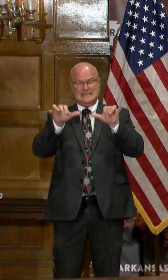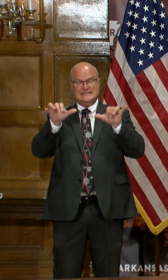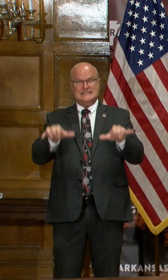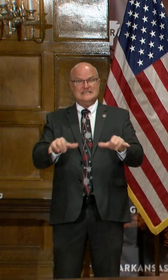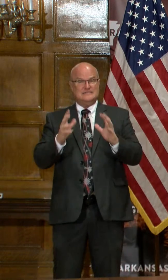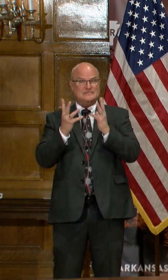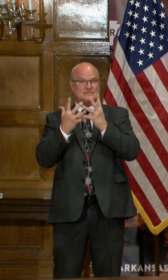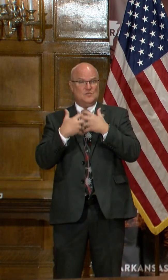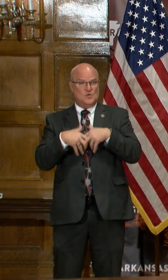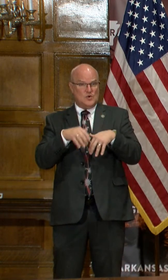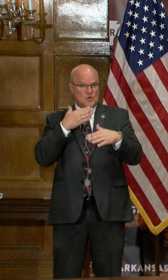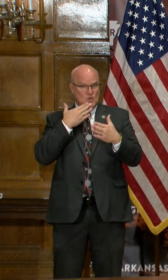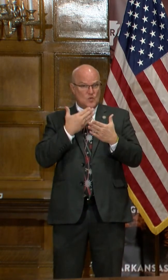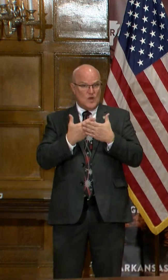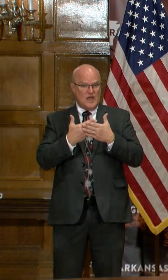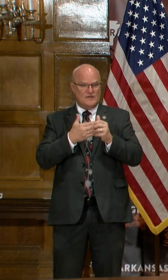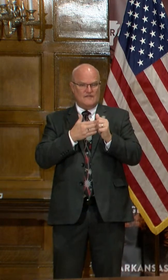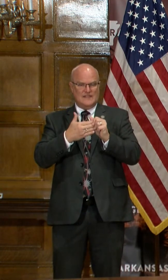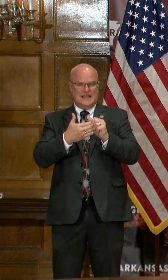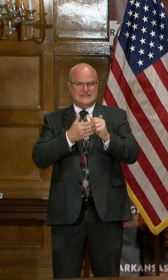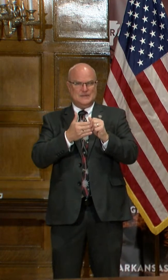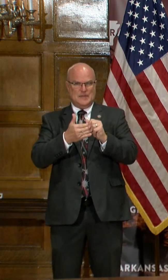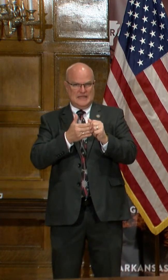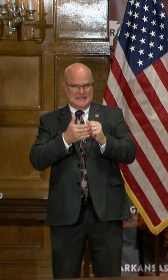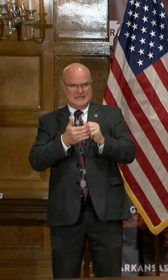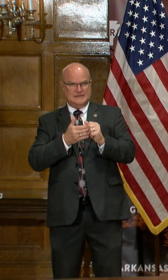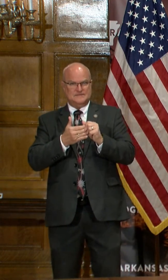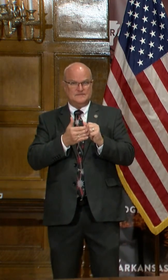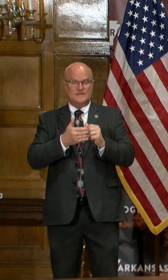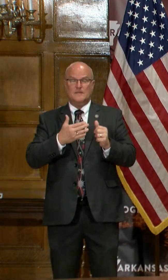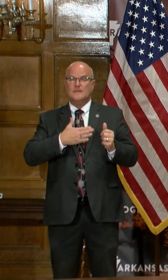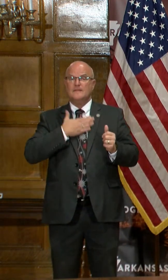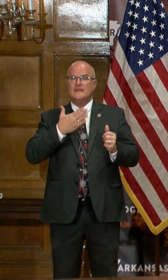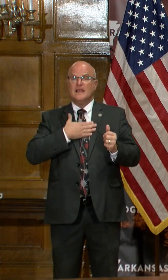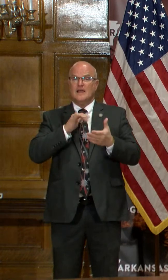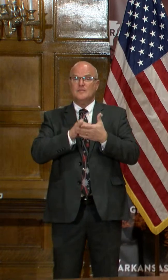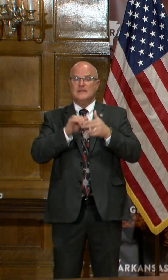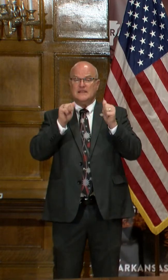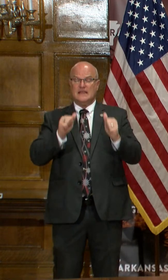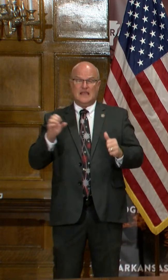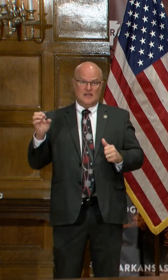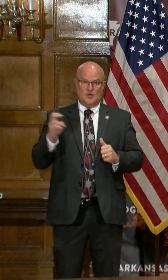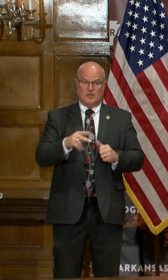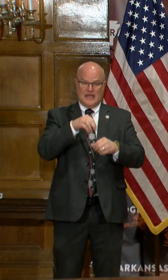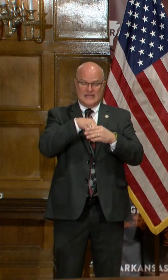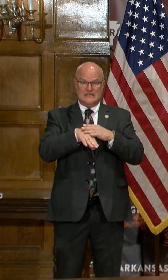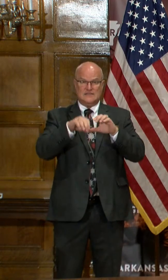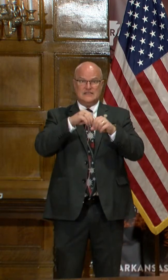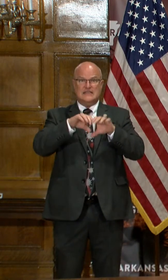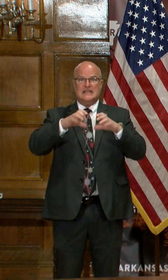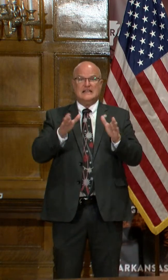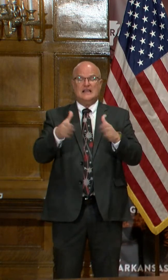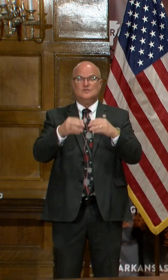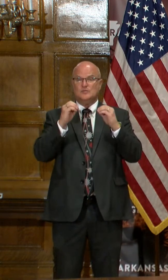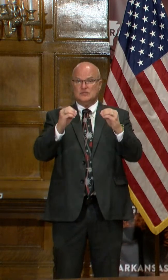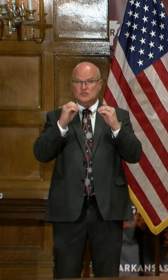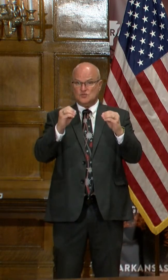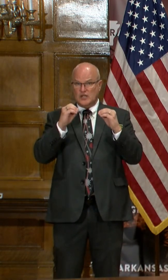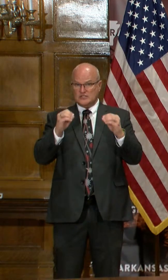has worked well in terms of flexibility. I'm glad that they're able to go back into in-classroom